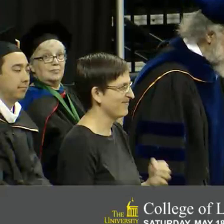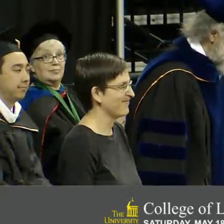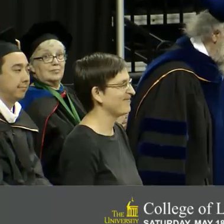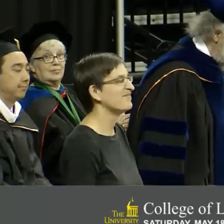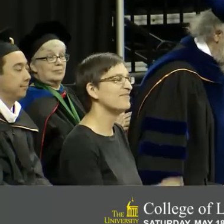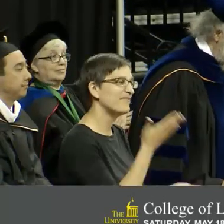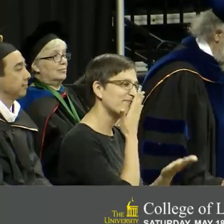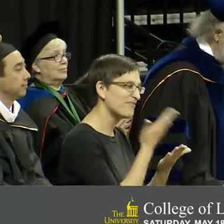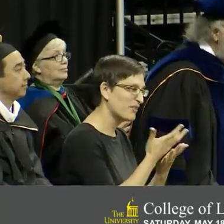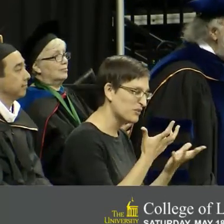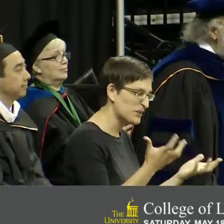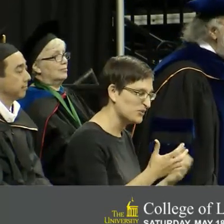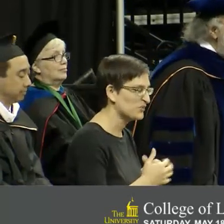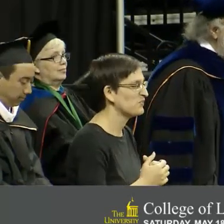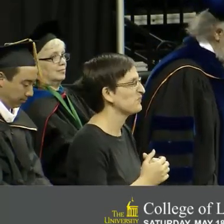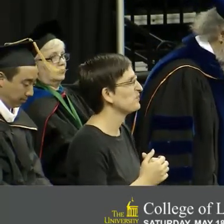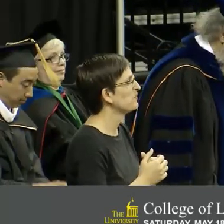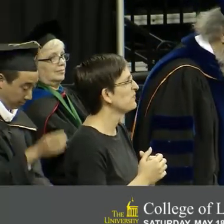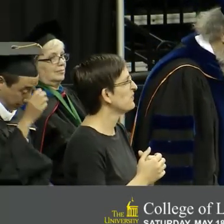Thank you very much, Lily.